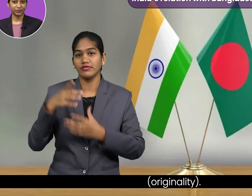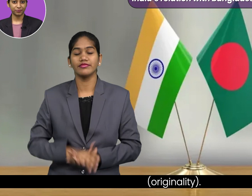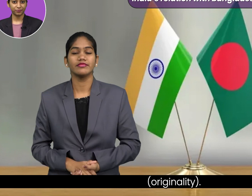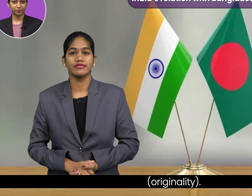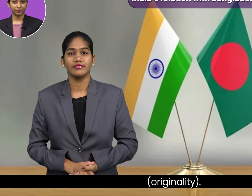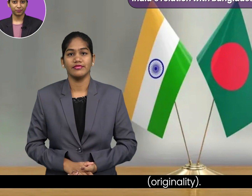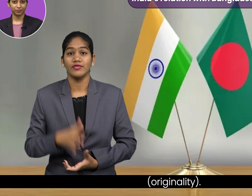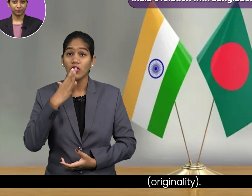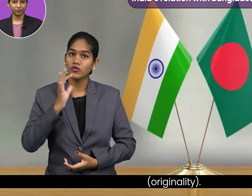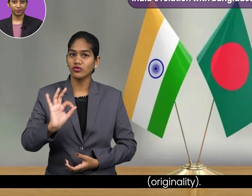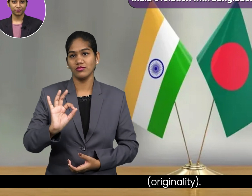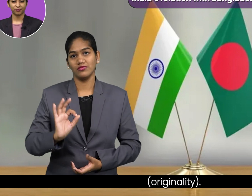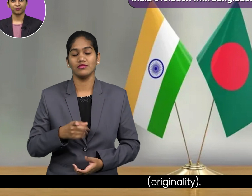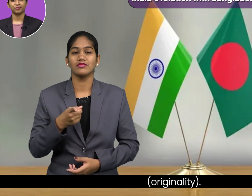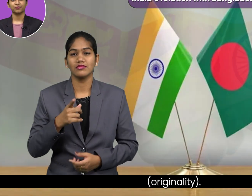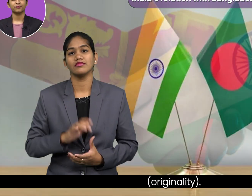Originality.